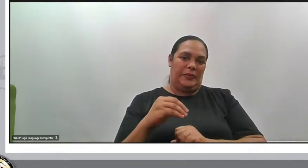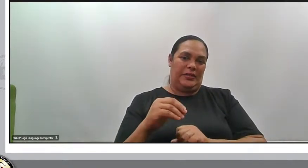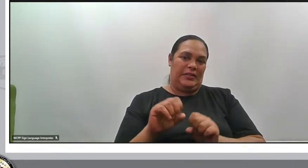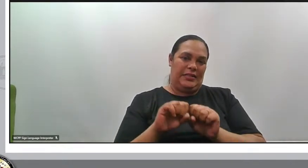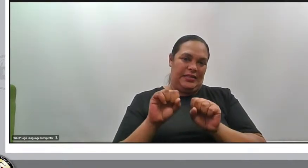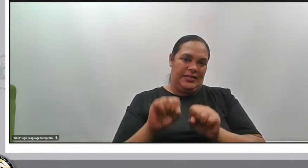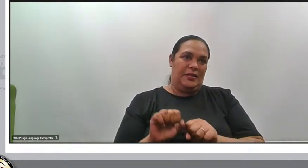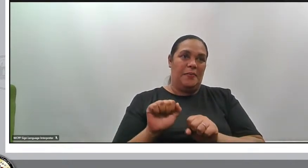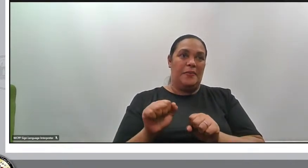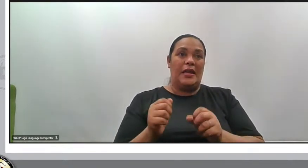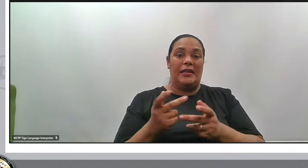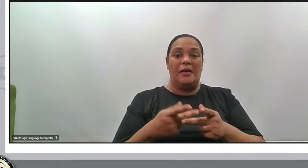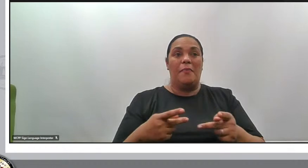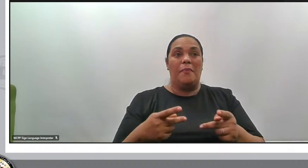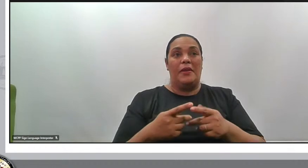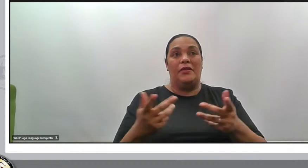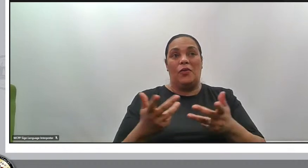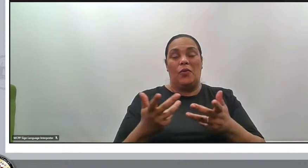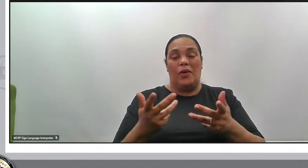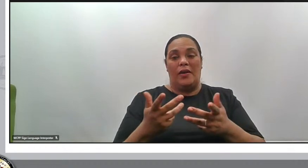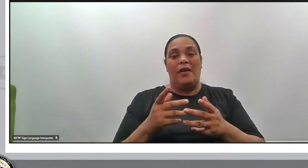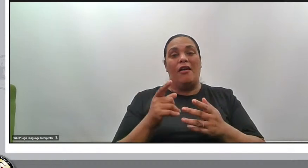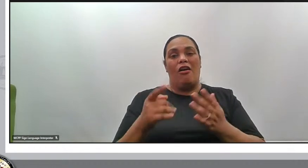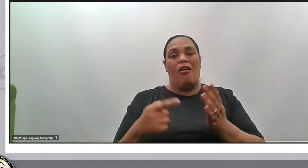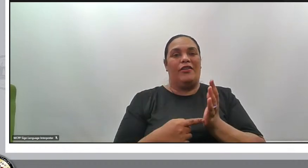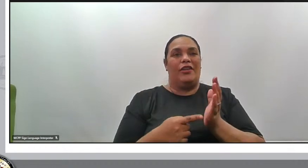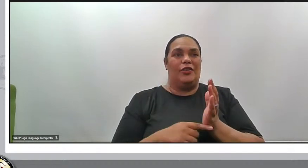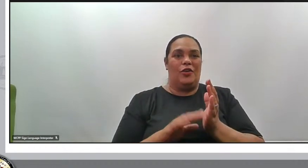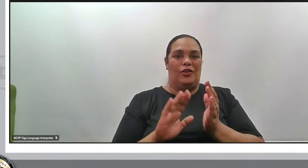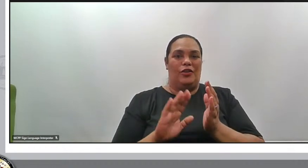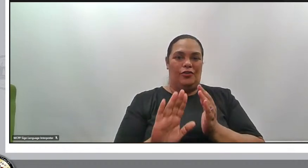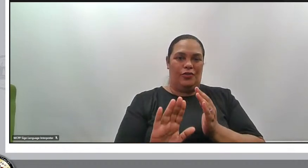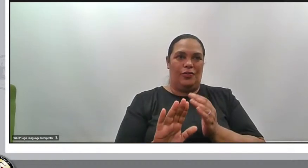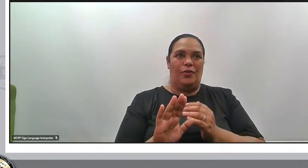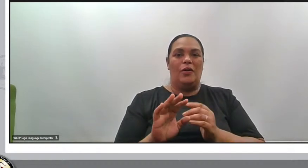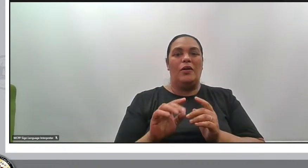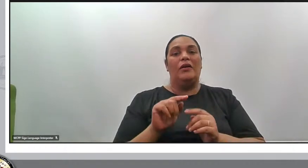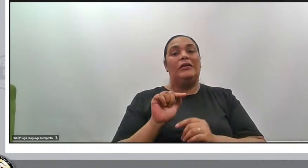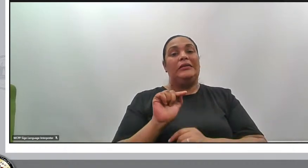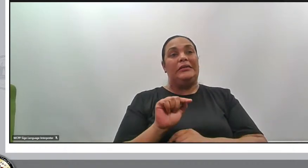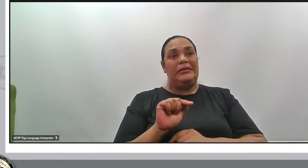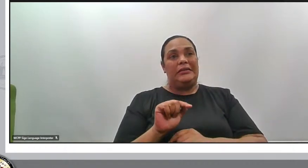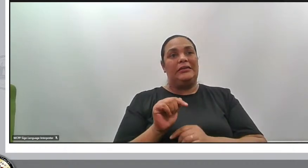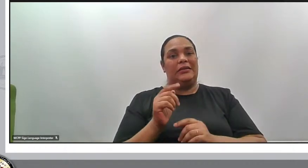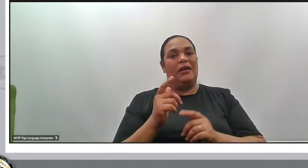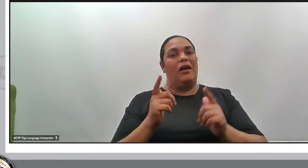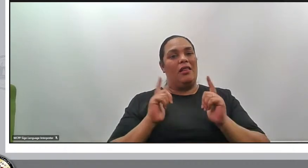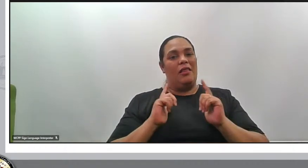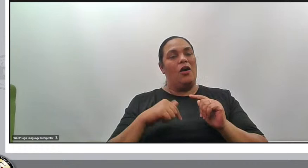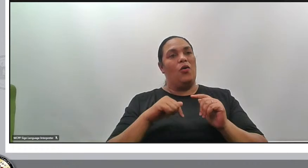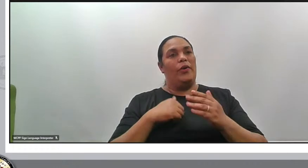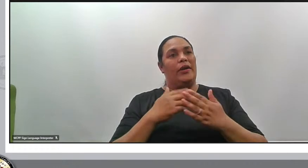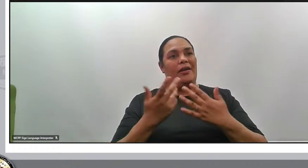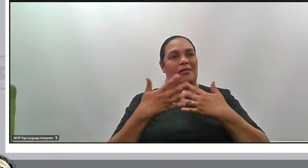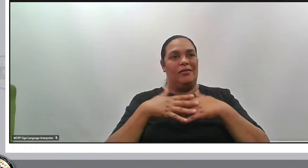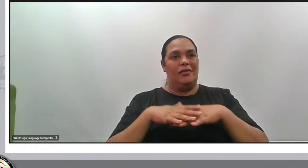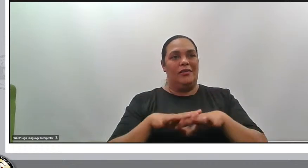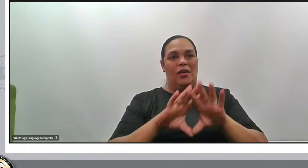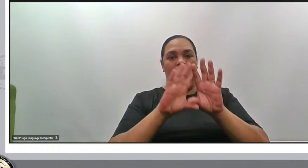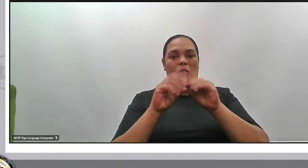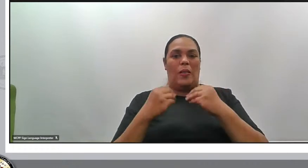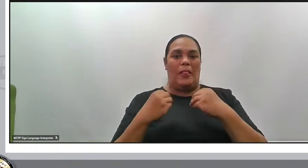It's a platform of technologies that allows us to integrate all of our